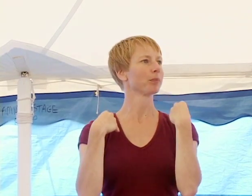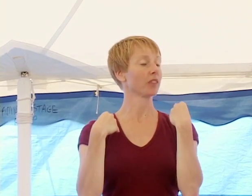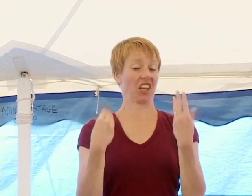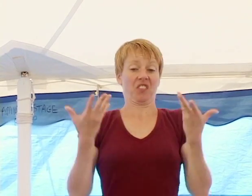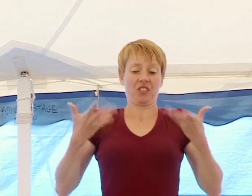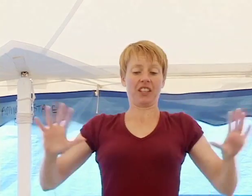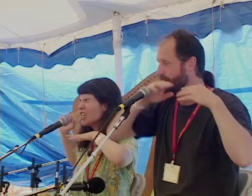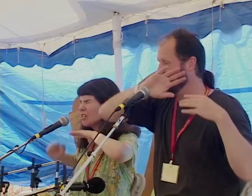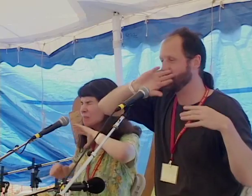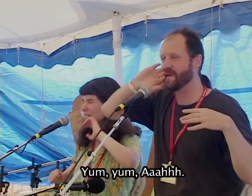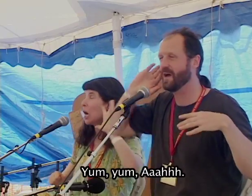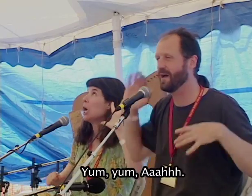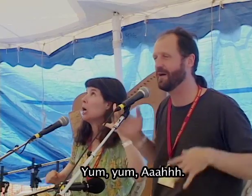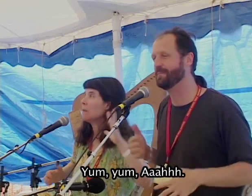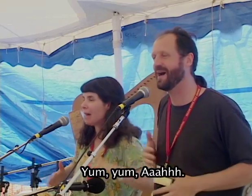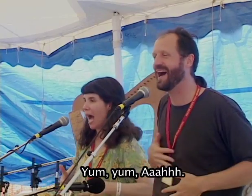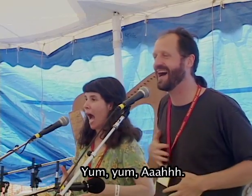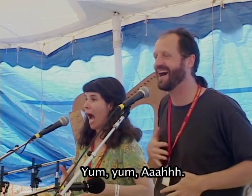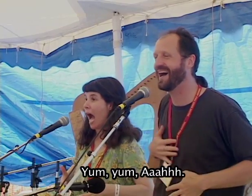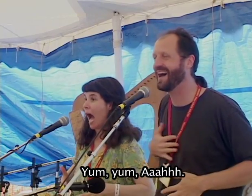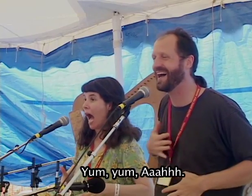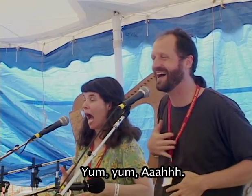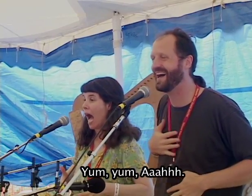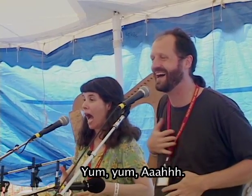they were done, yum, yum,